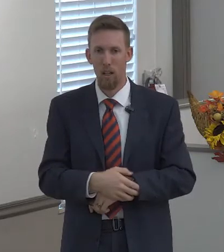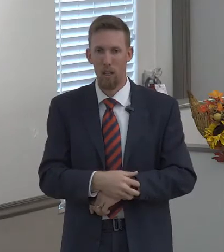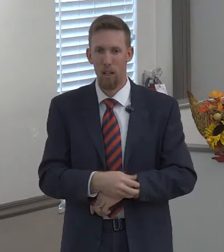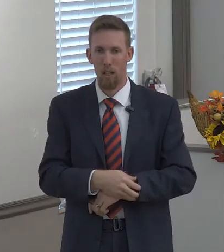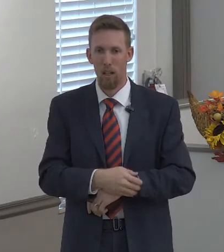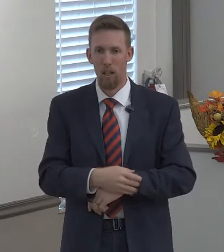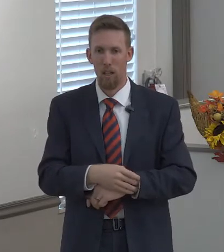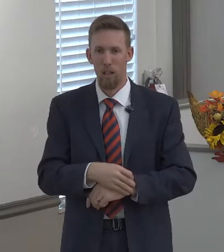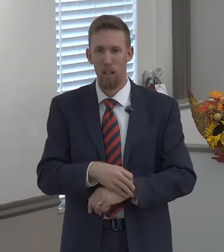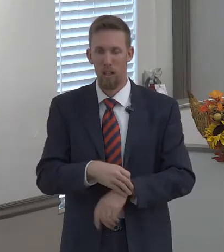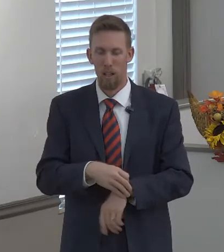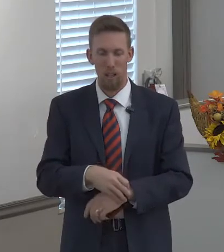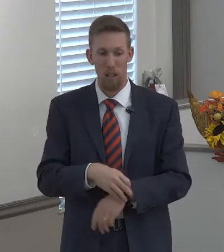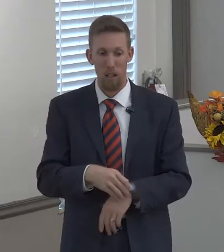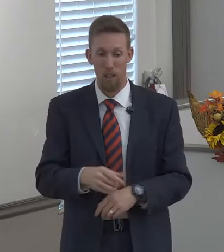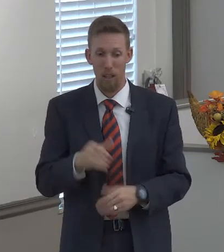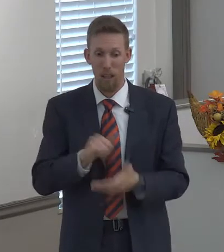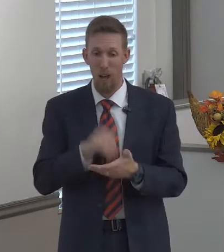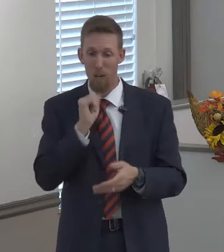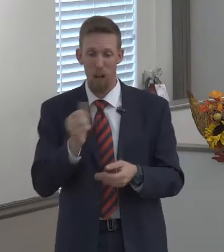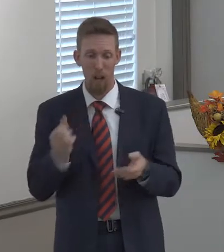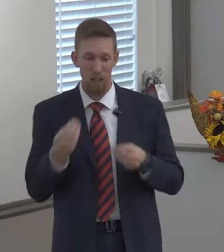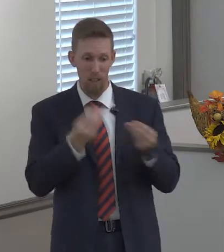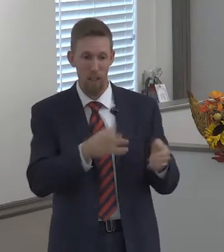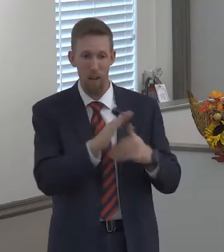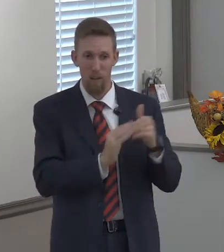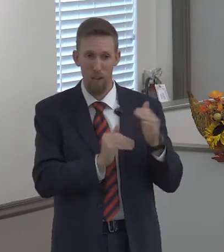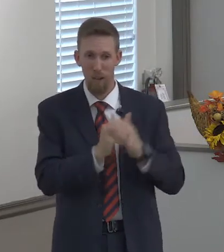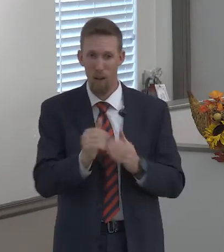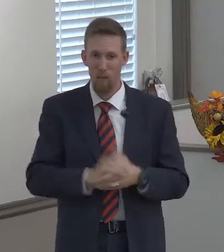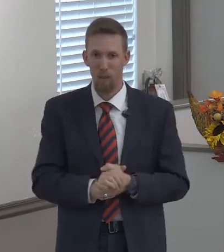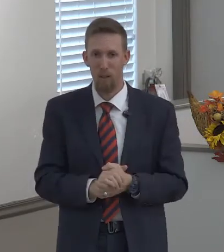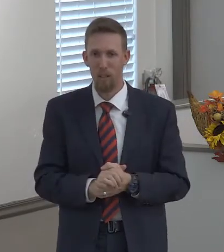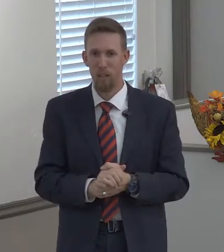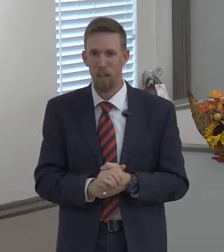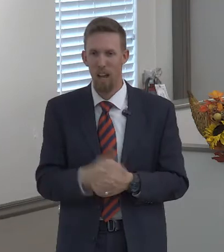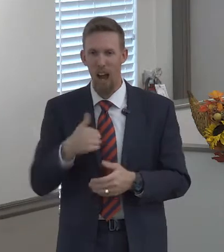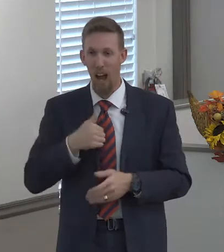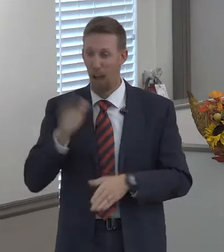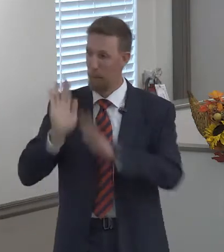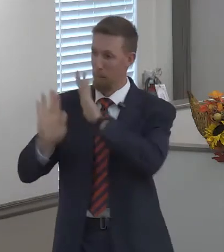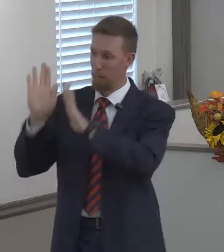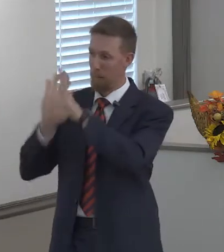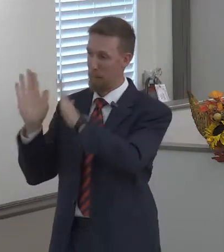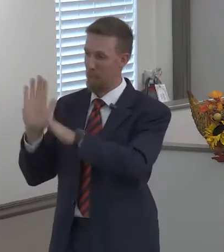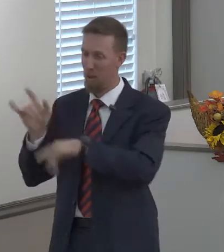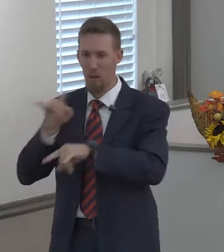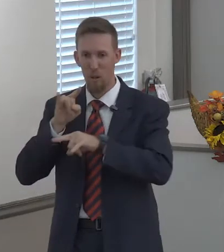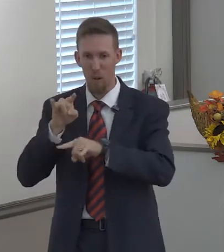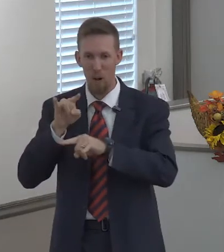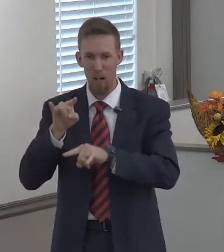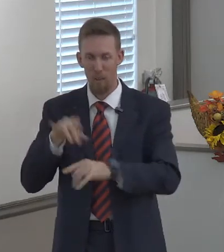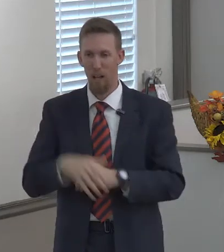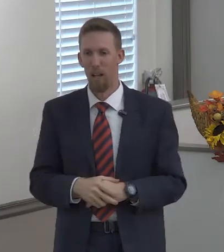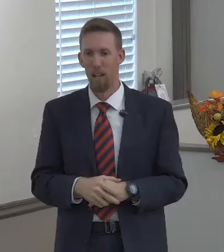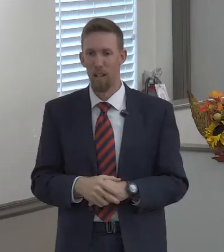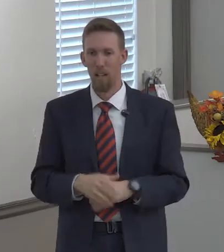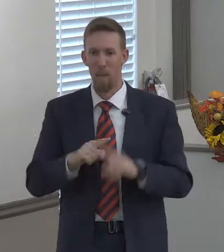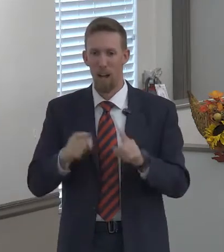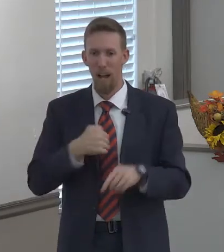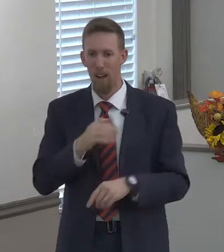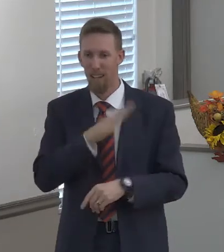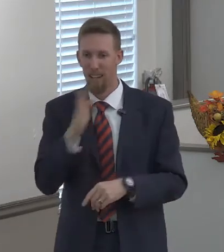minutes, and then some CEO comes out and speaks for 25 minutes on some kind of motivational thing.